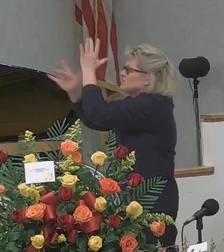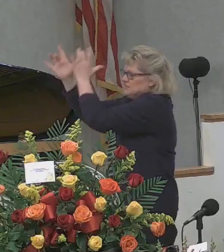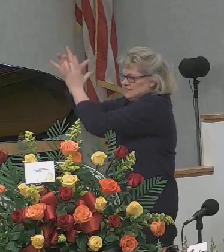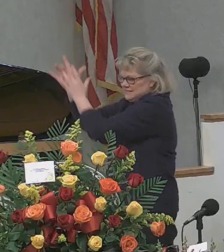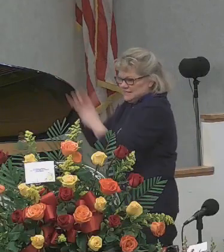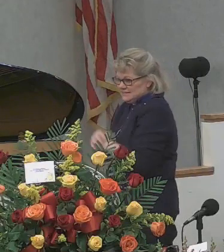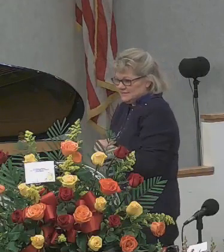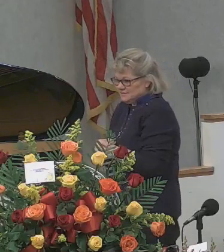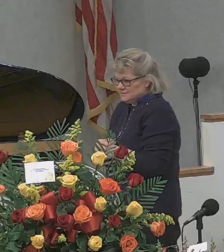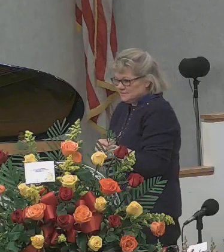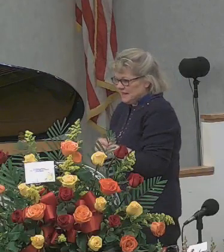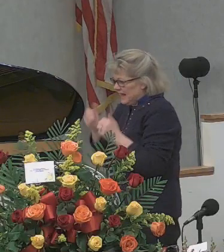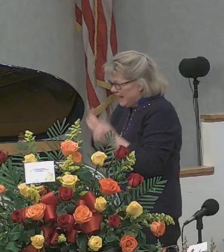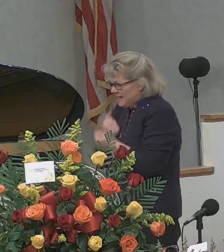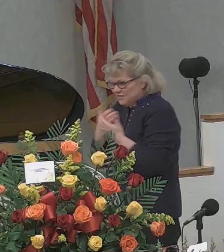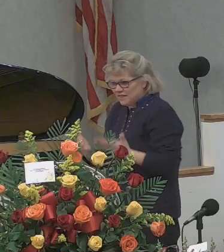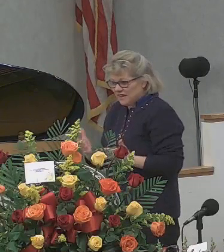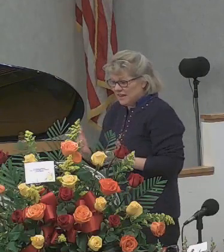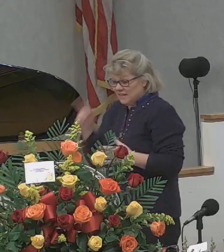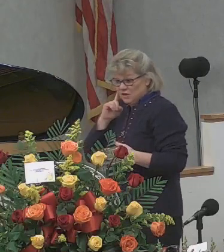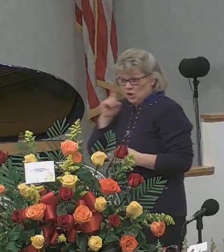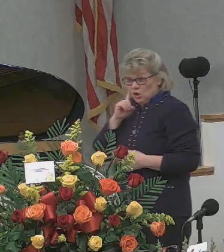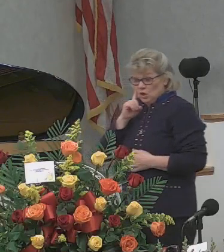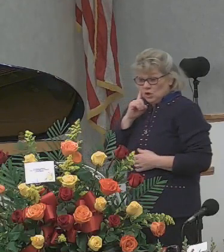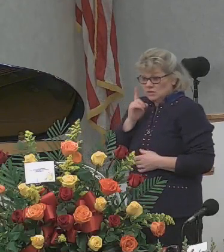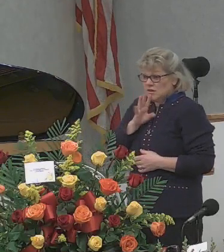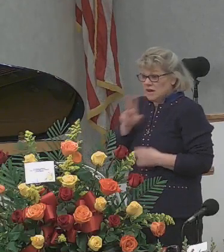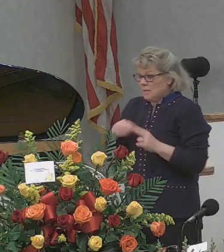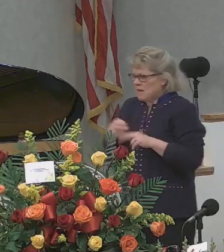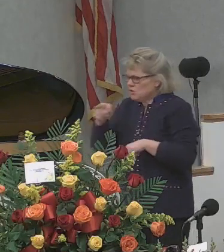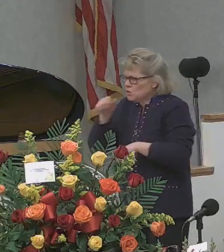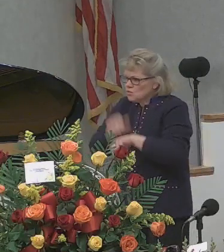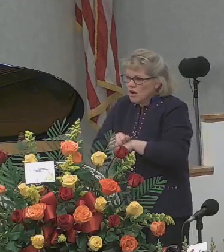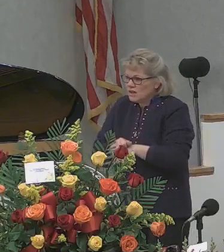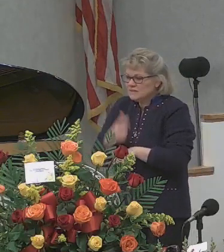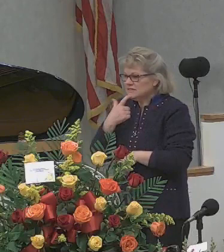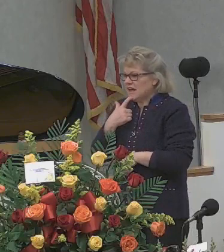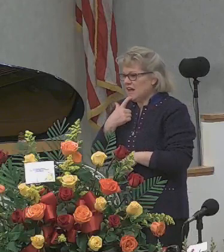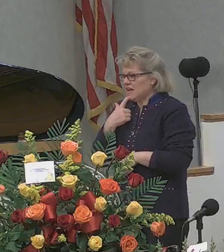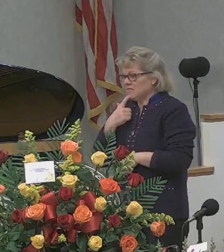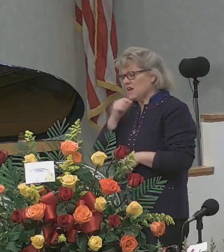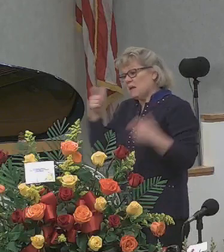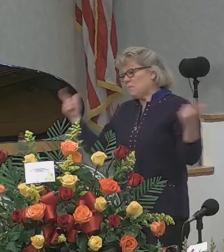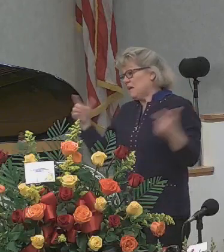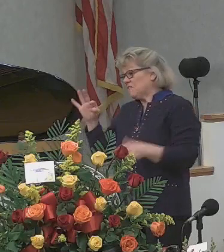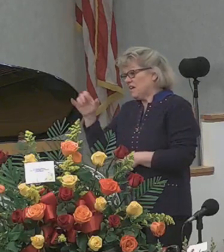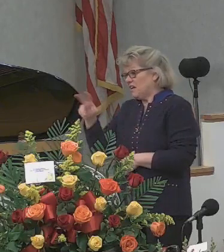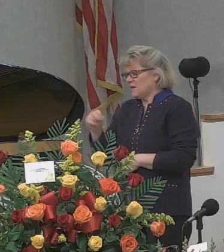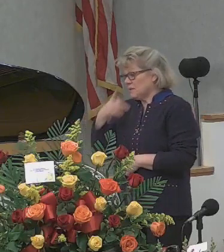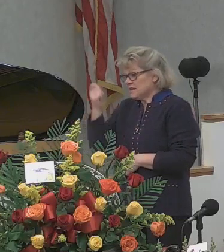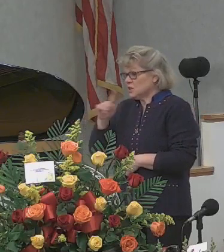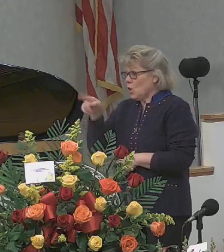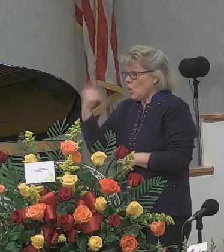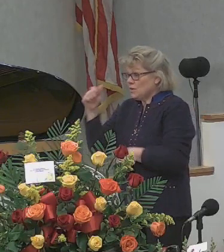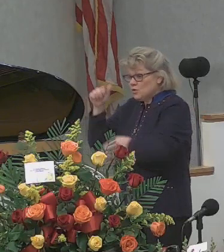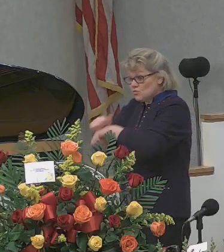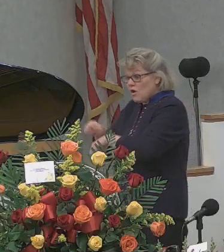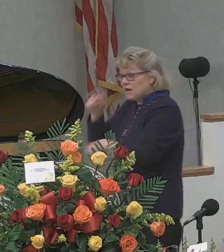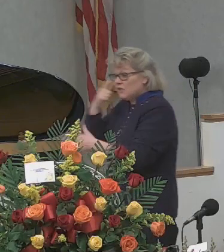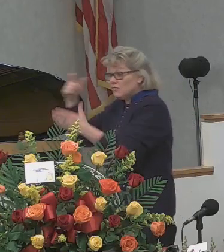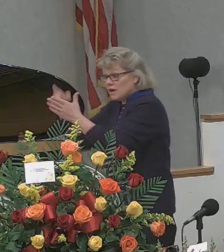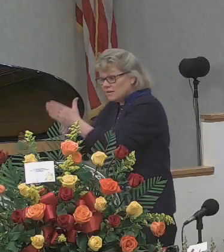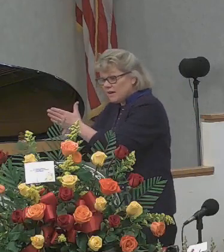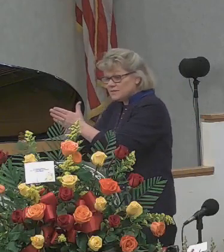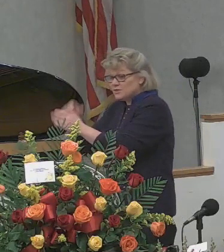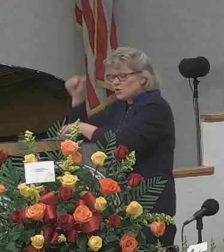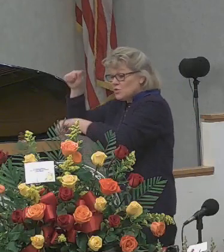fact is that if he heard himself being referred to as a rock, he probably wouldn't be a huge fan of it, because the only rock that he acknowledged